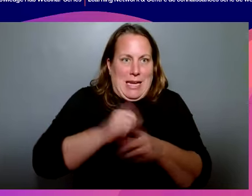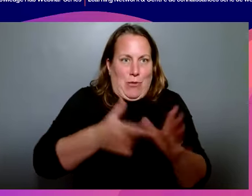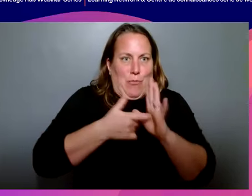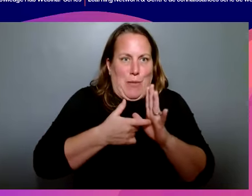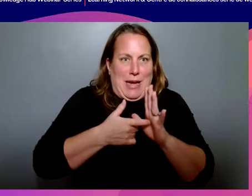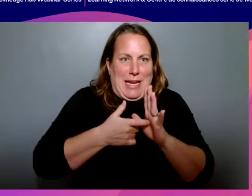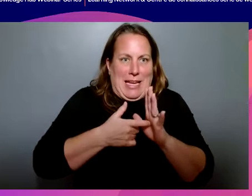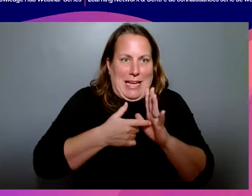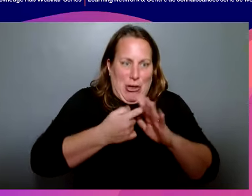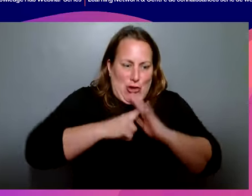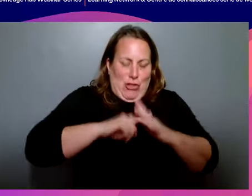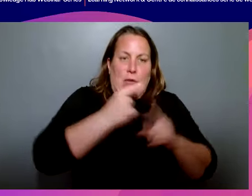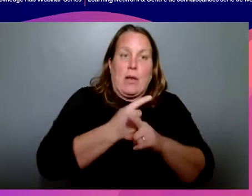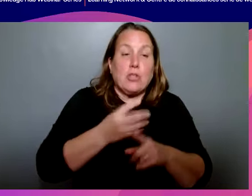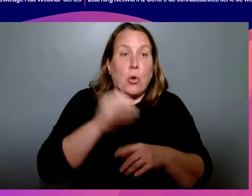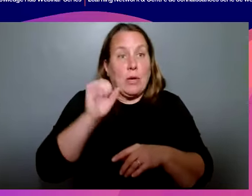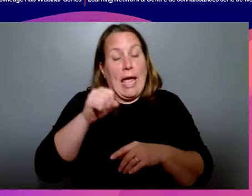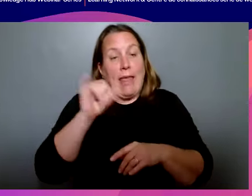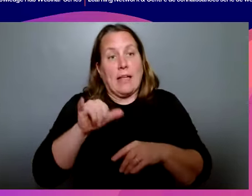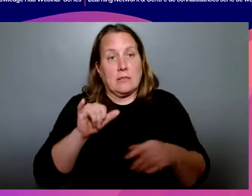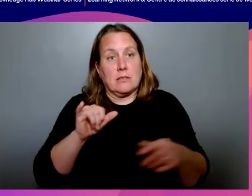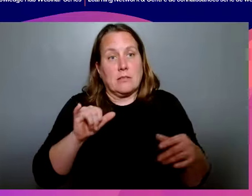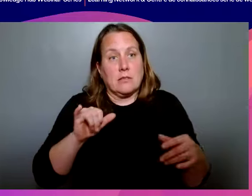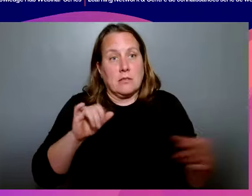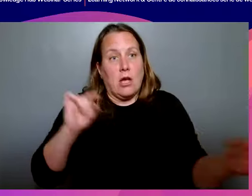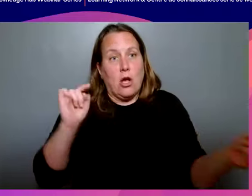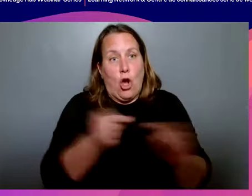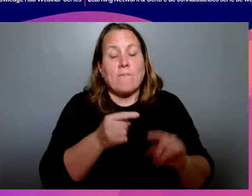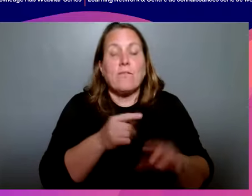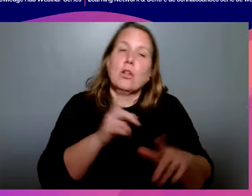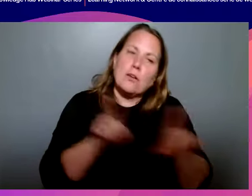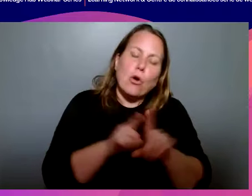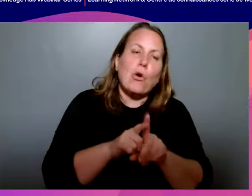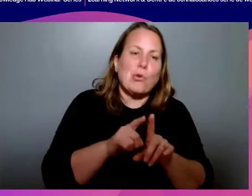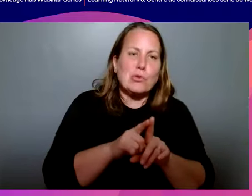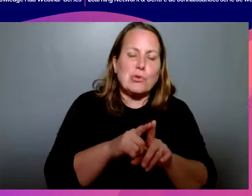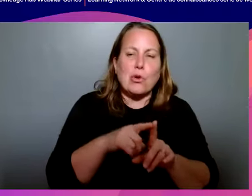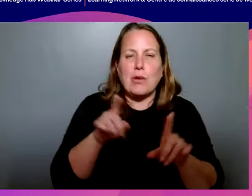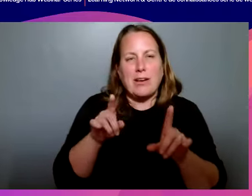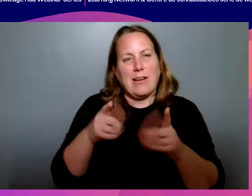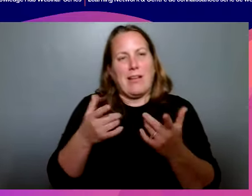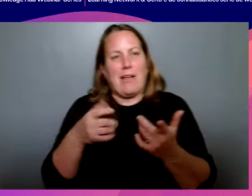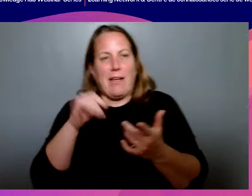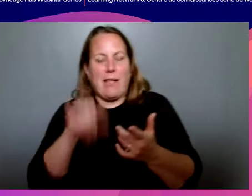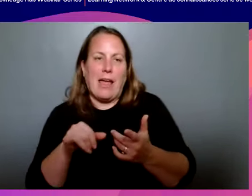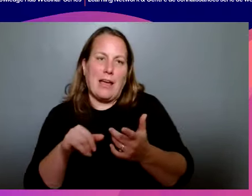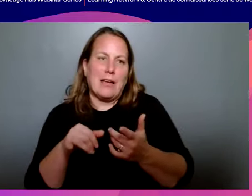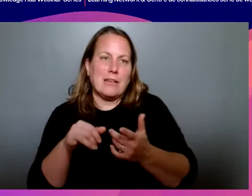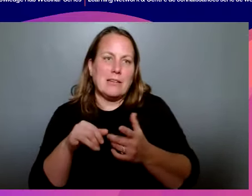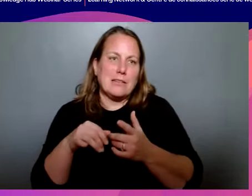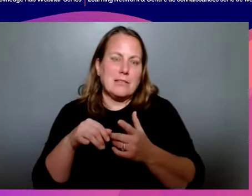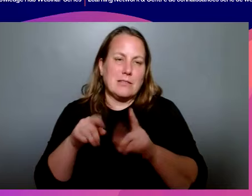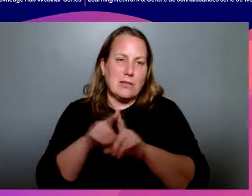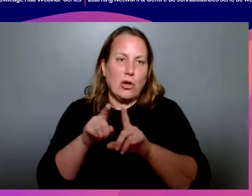it definitely is harmful. And you're right, it also does leave out people who don't necessarily get coded as being within